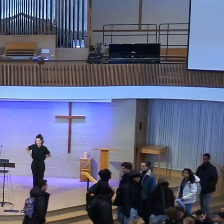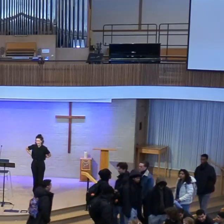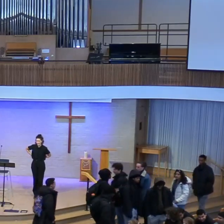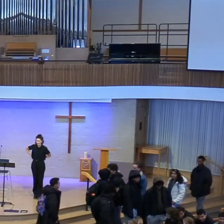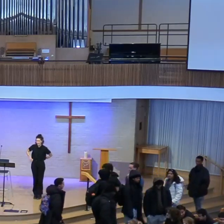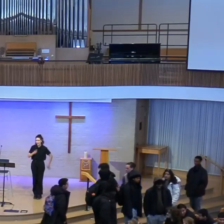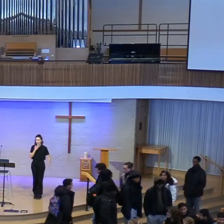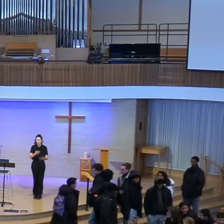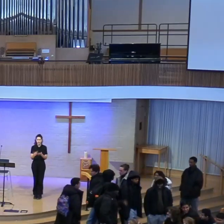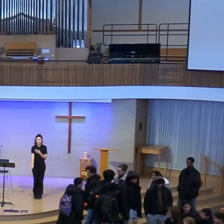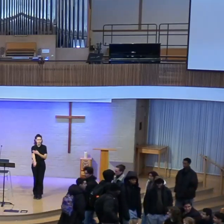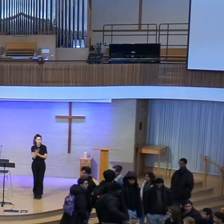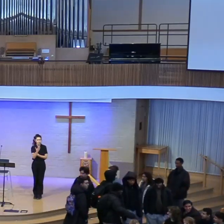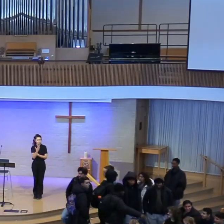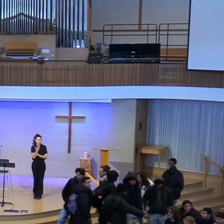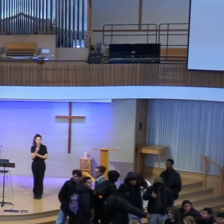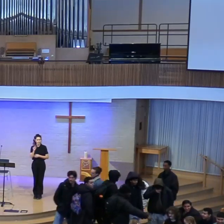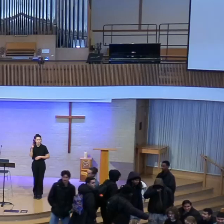Good morning, Goshen College.